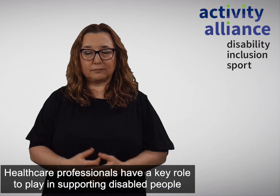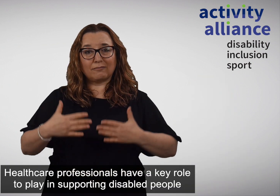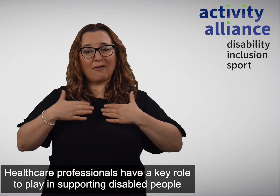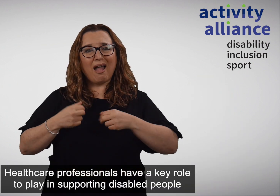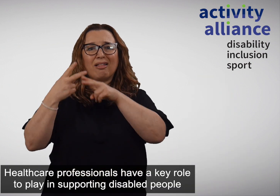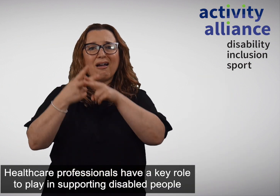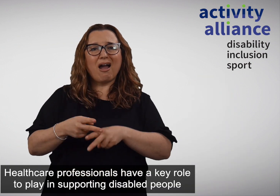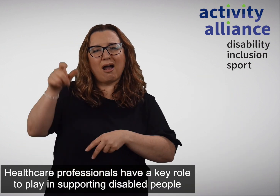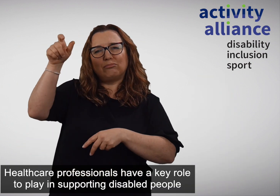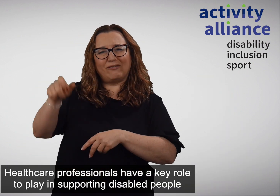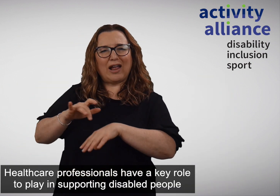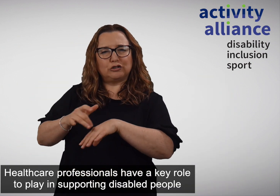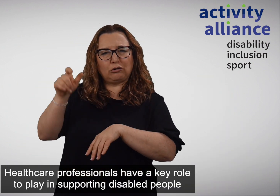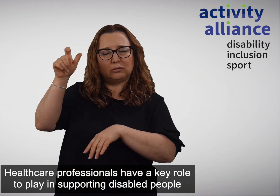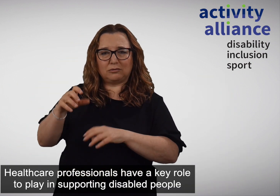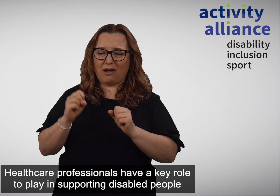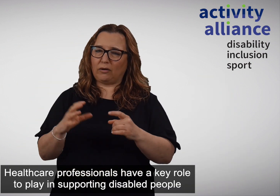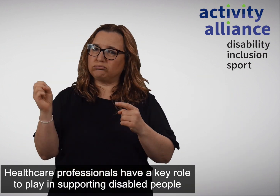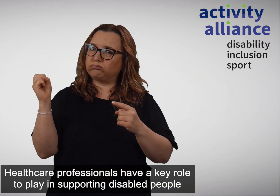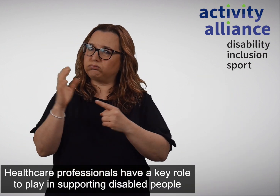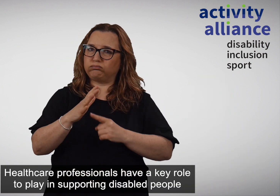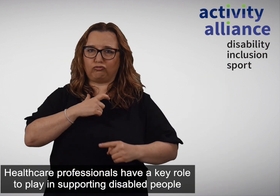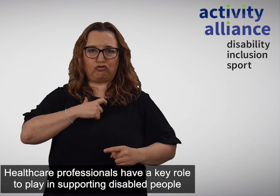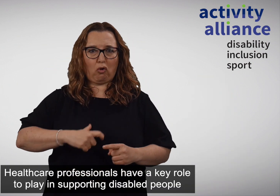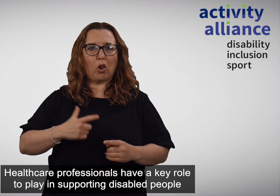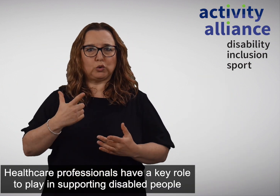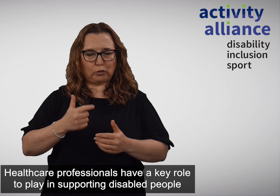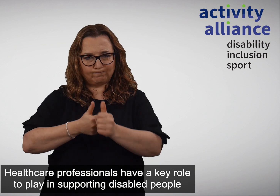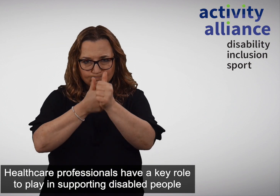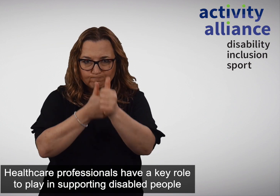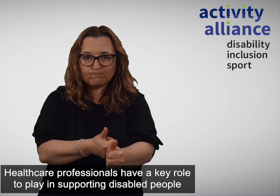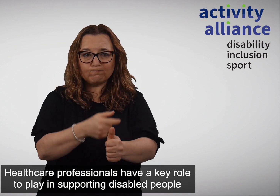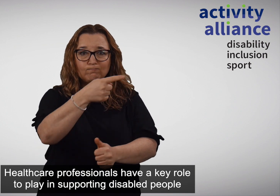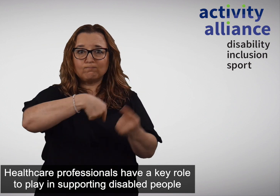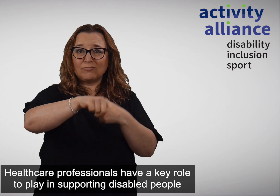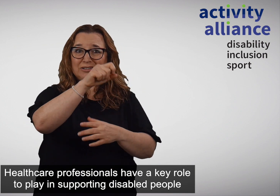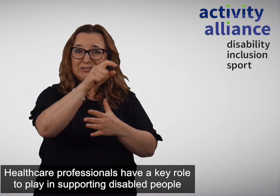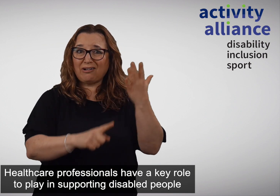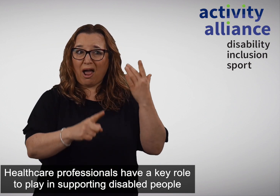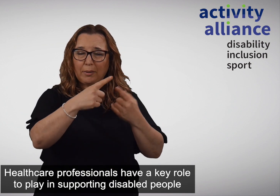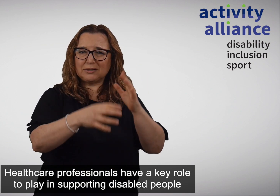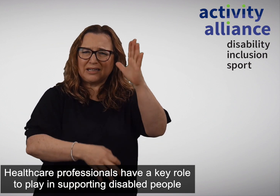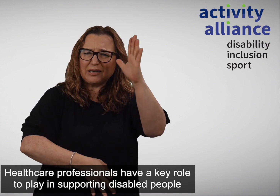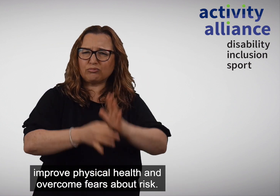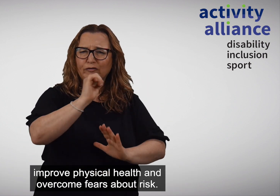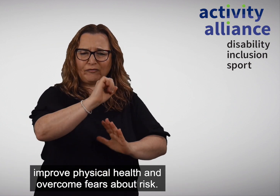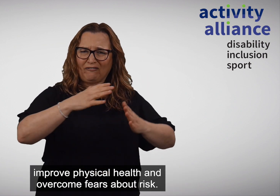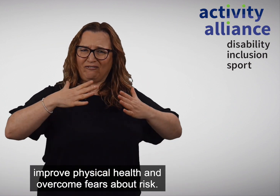Healthcare professionals have a key role to play in supporting disabled people improve physical health